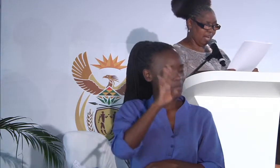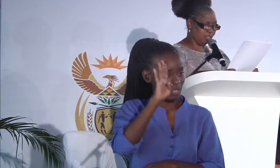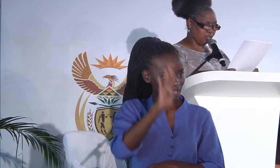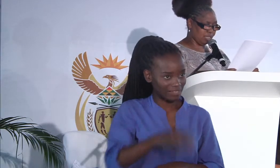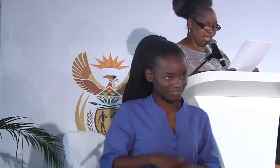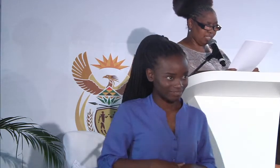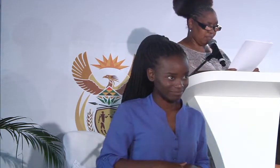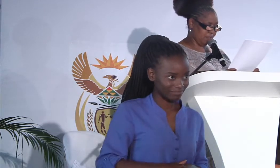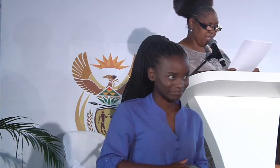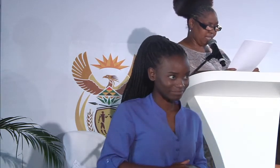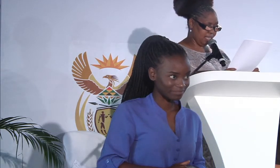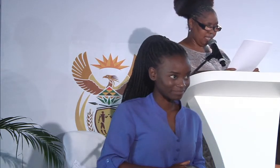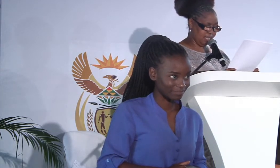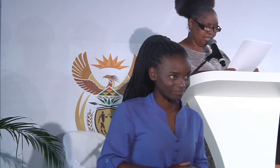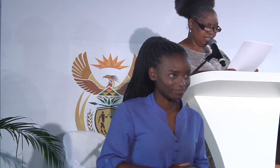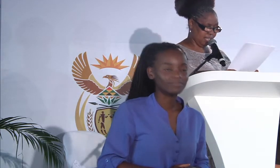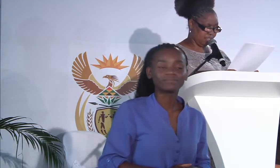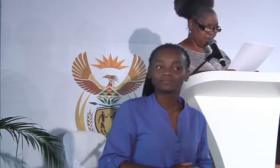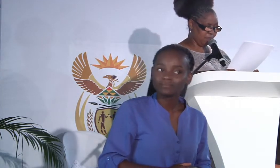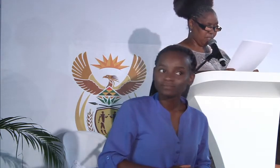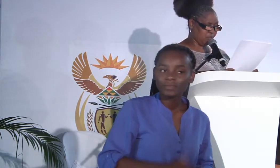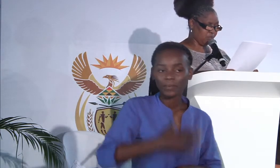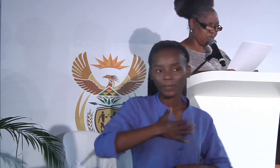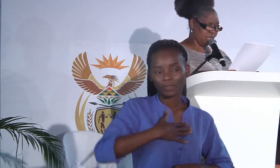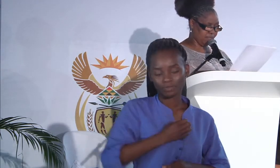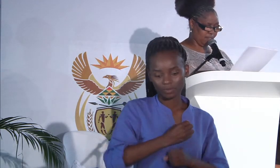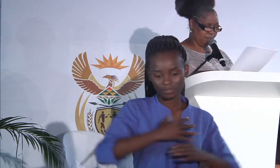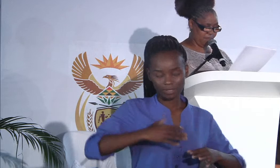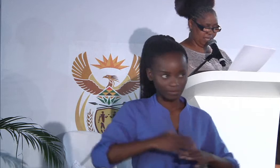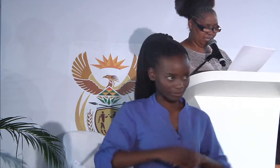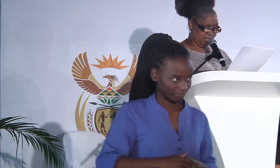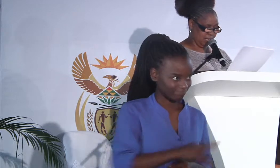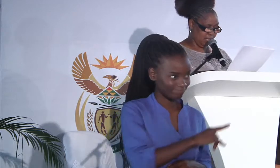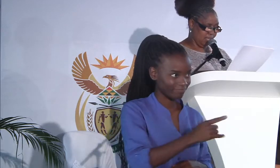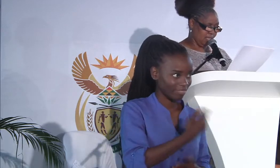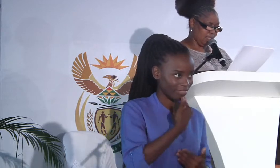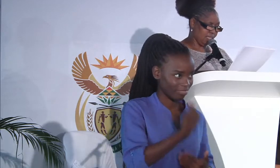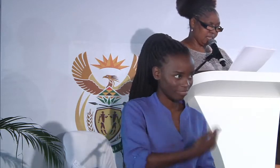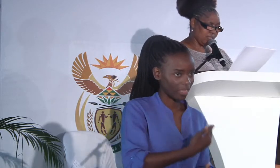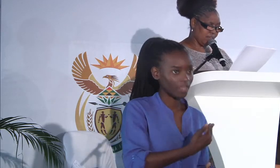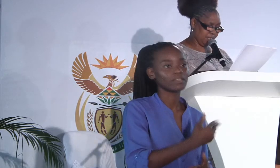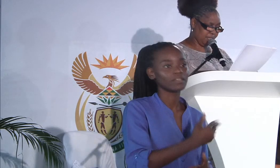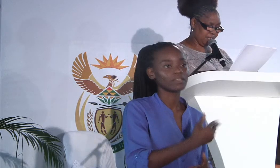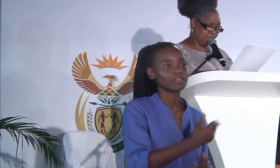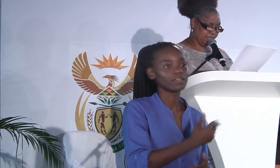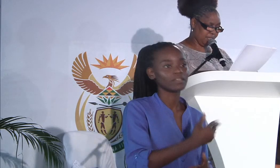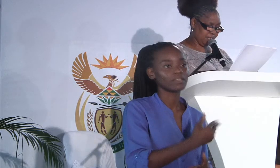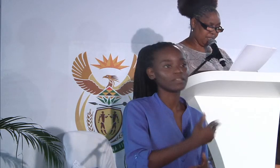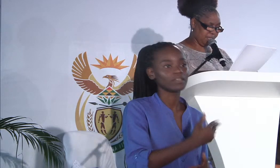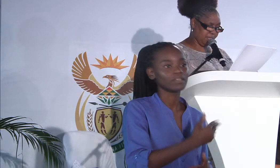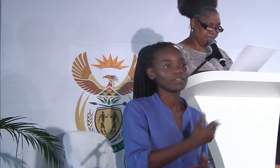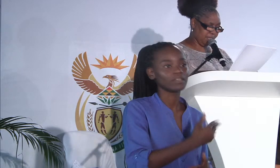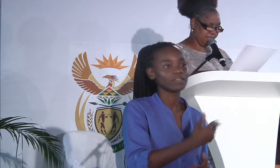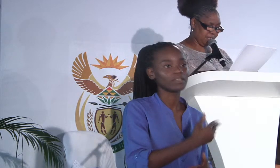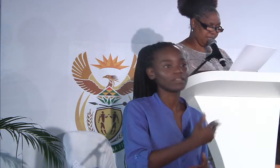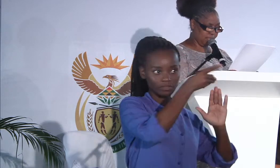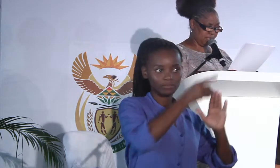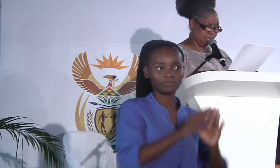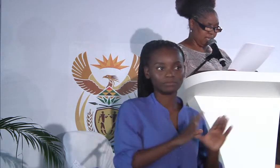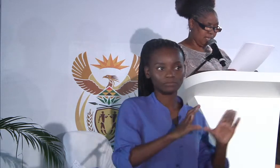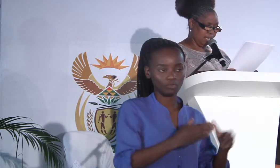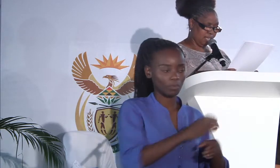like to start by thanking the National Department of Social Development, the South African Network for Persons Who Use